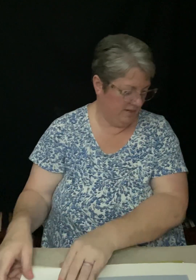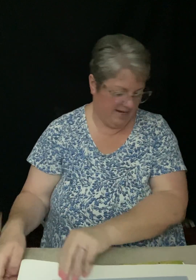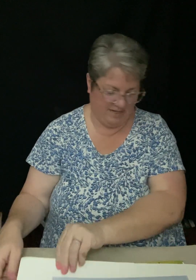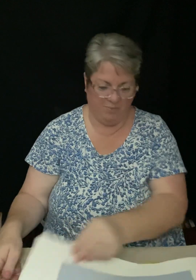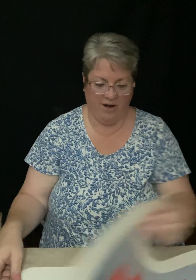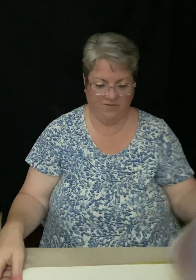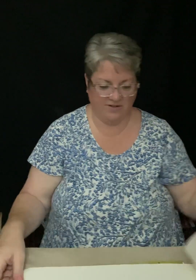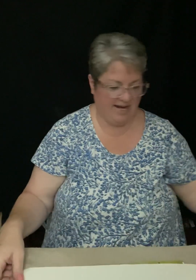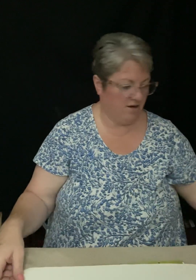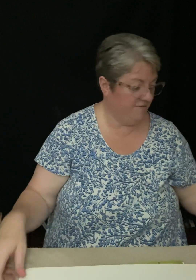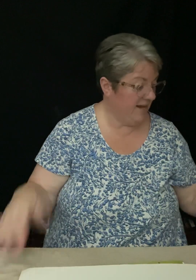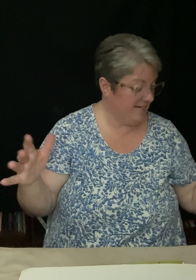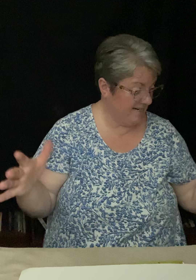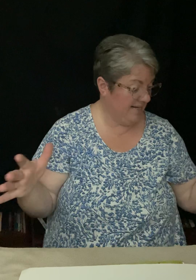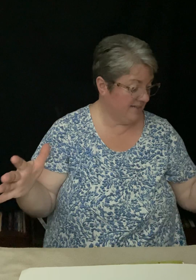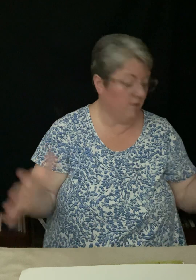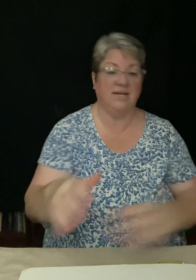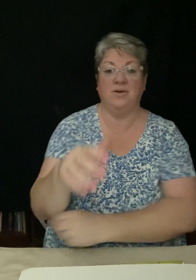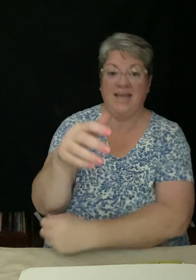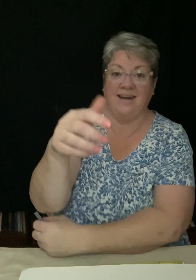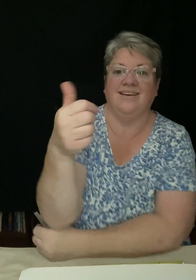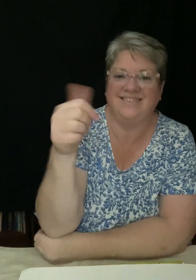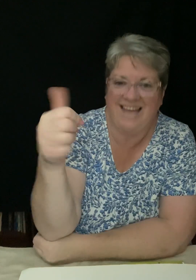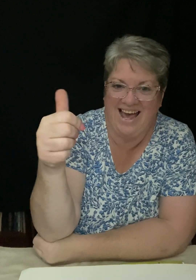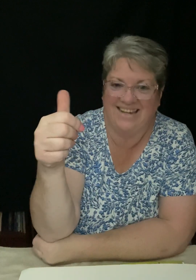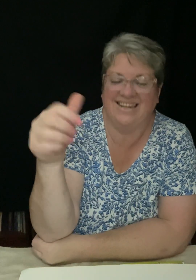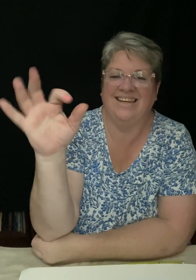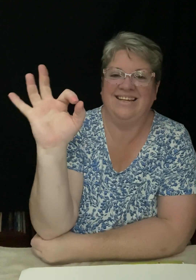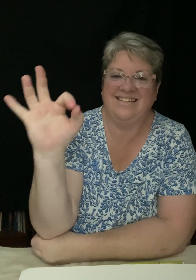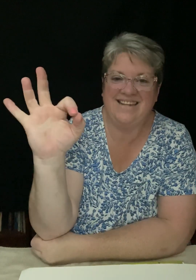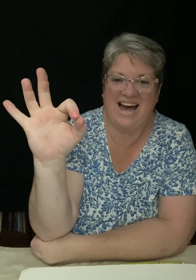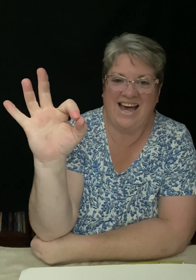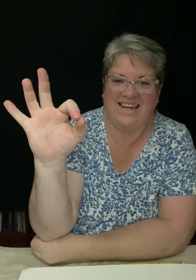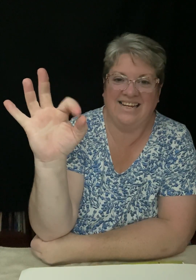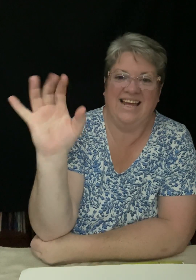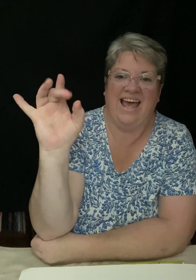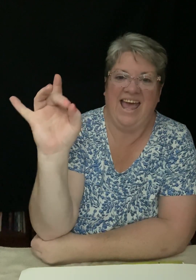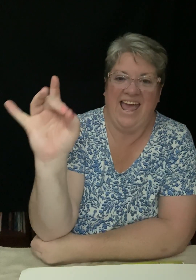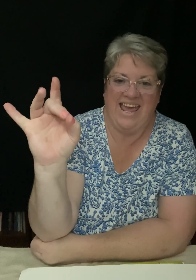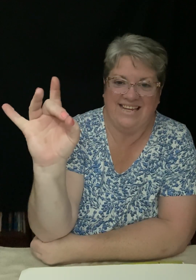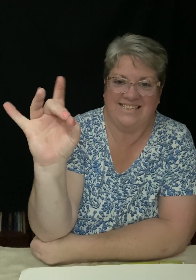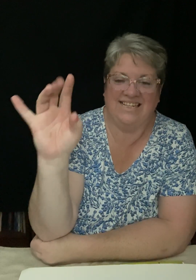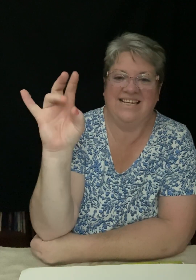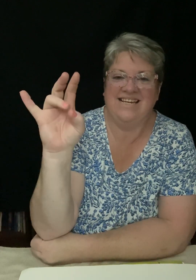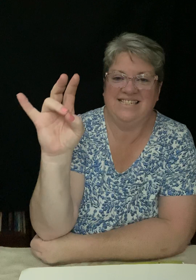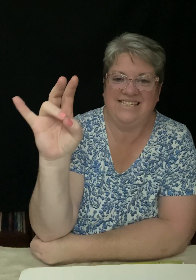and he prepared for takeoff. And he did his countdown again. 10, 9, 8,